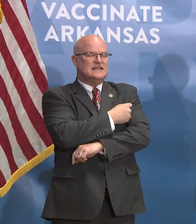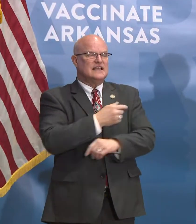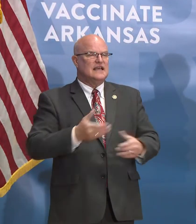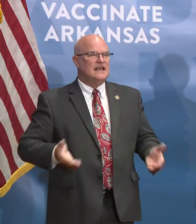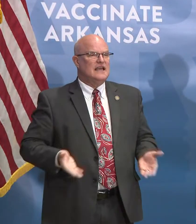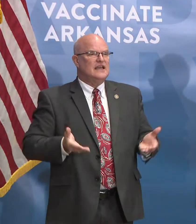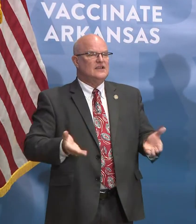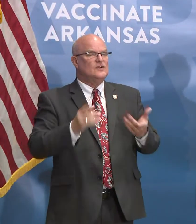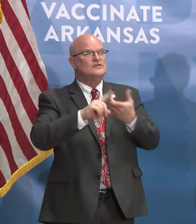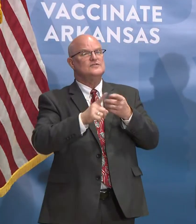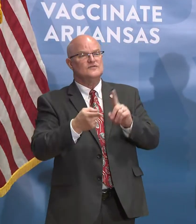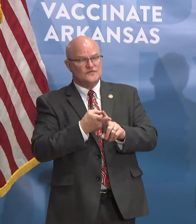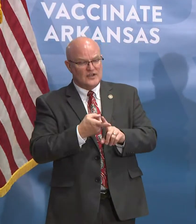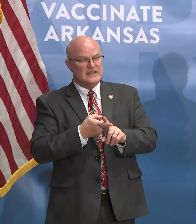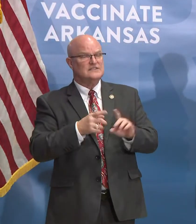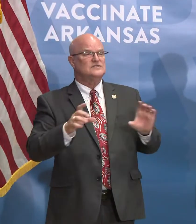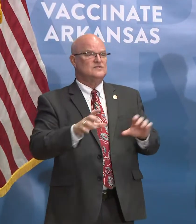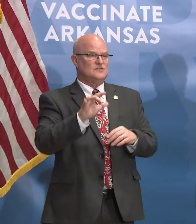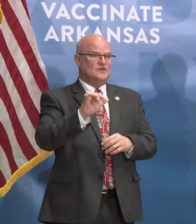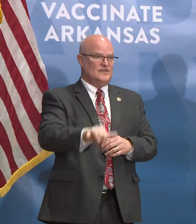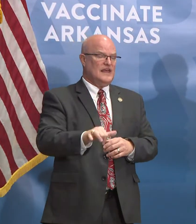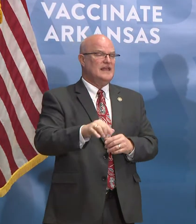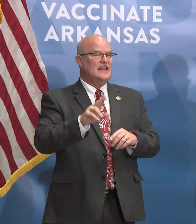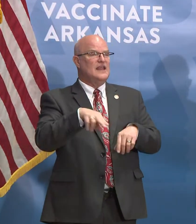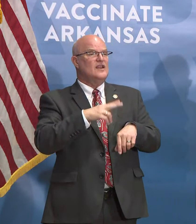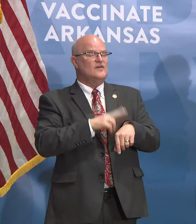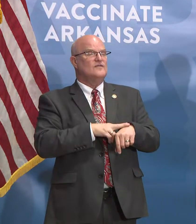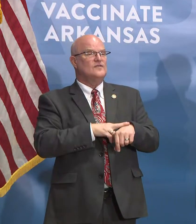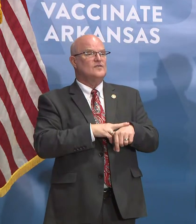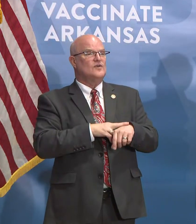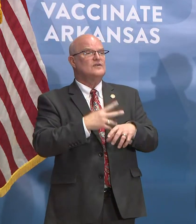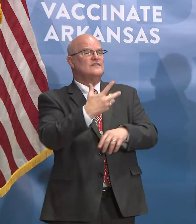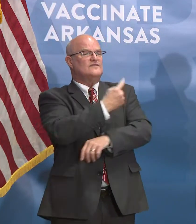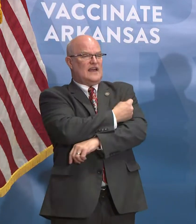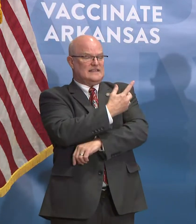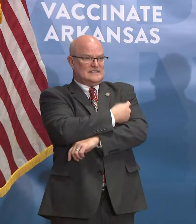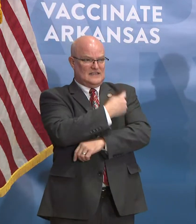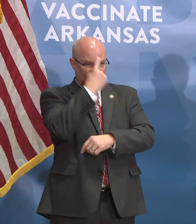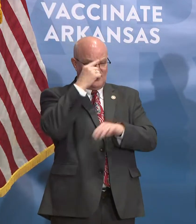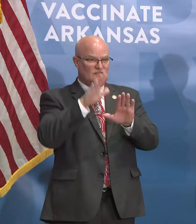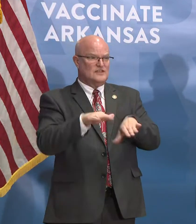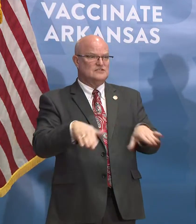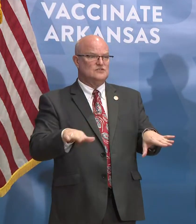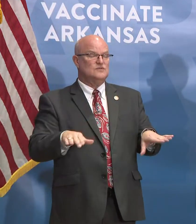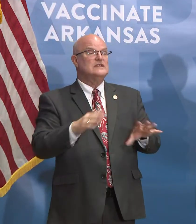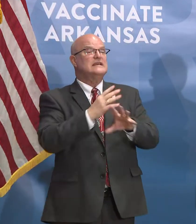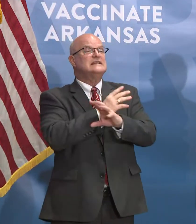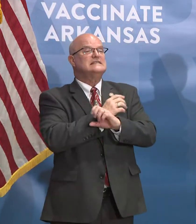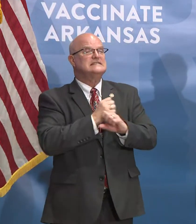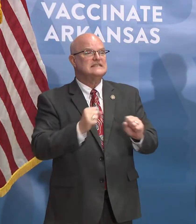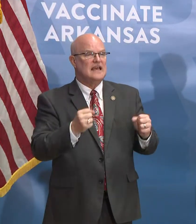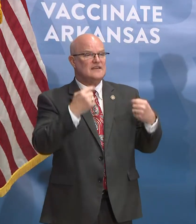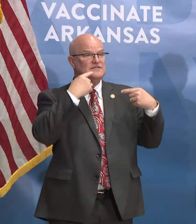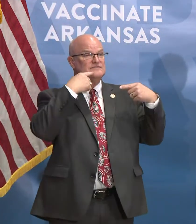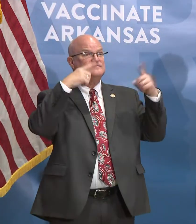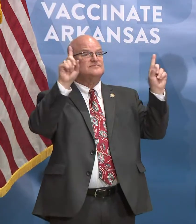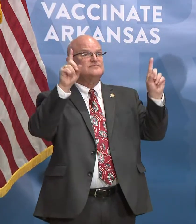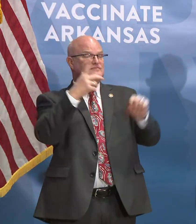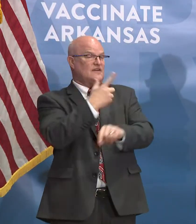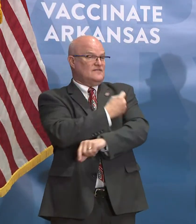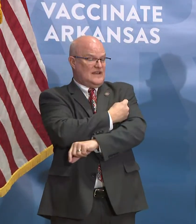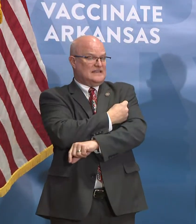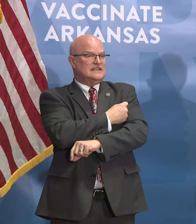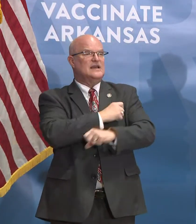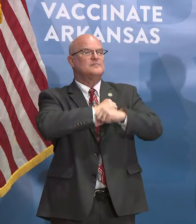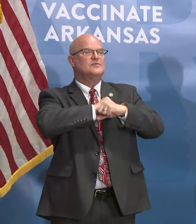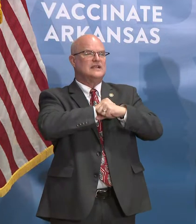encourage your friends and neighbors to do so, and of course, get the vaccinations to your children. It's a safe and effective vaccine. It is the